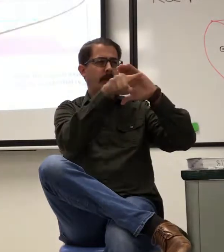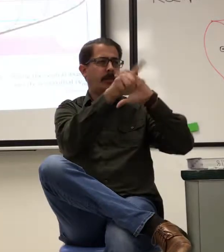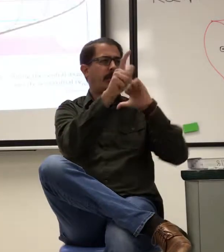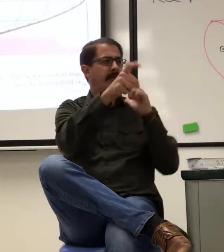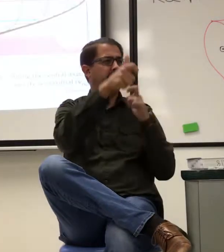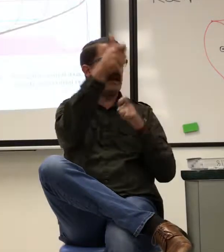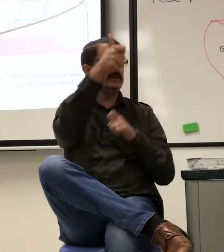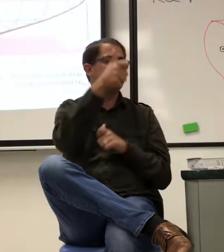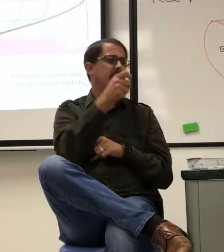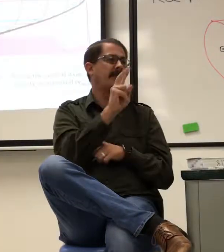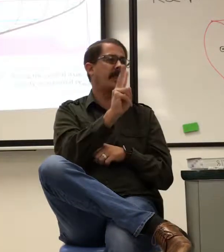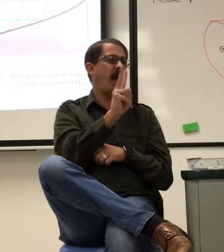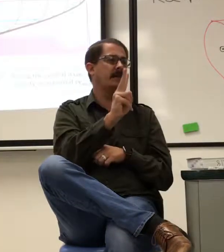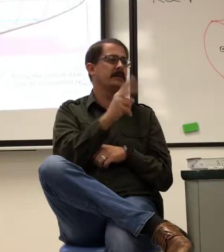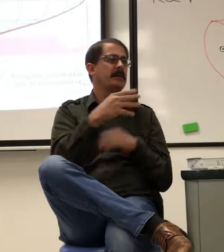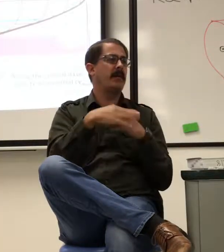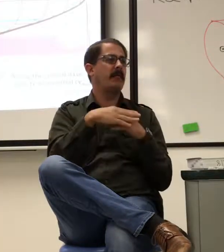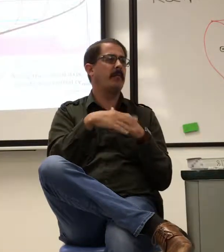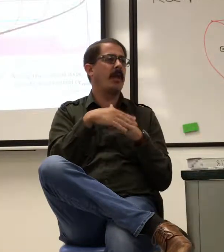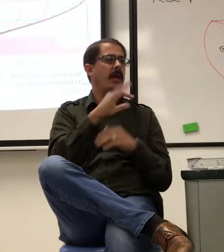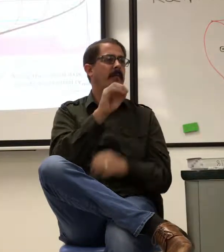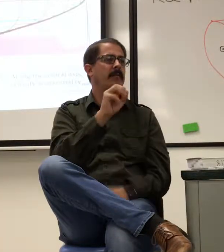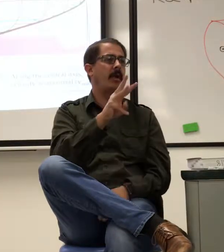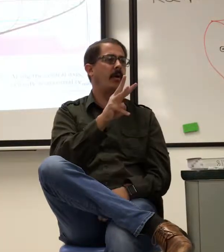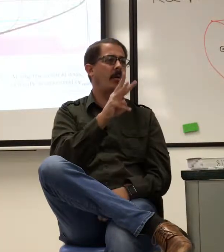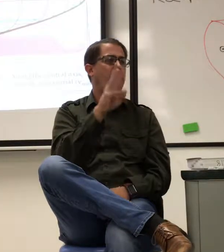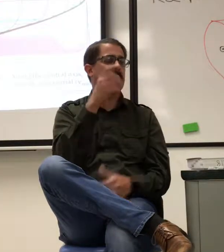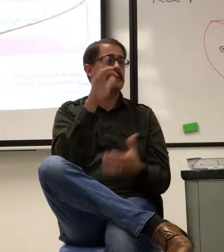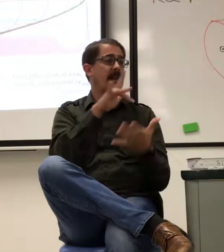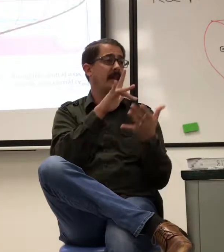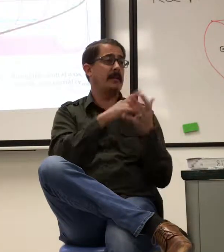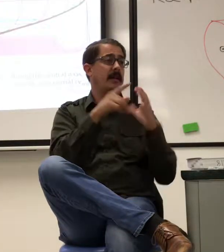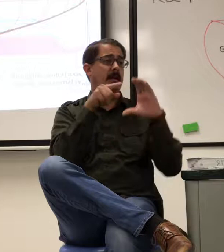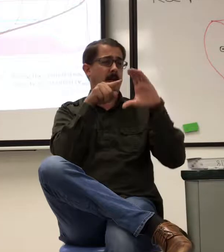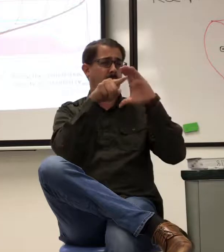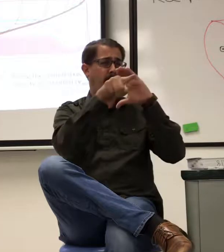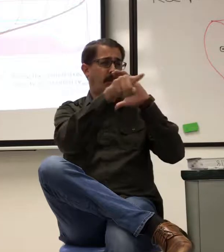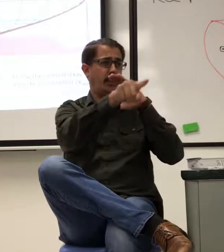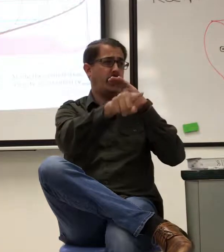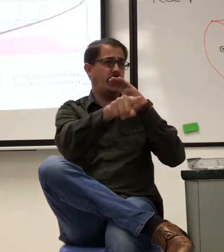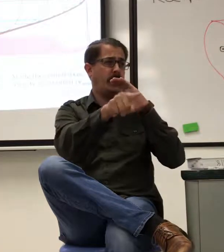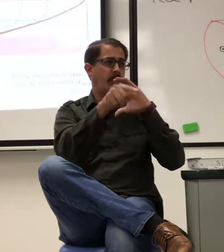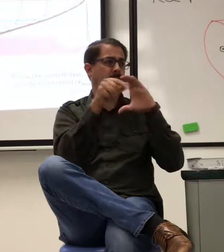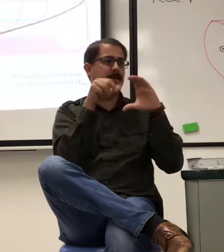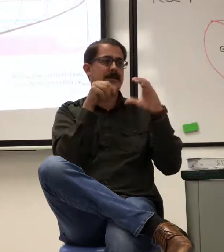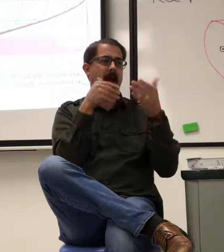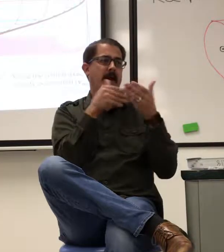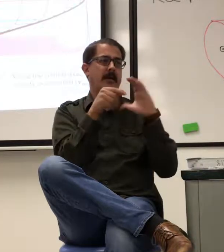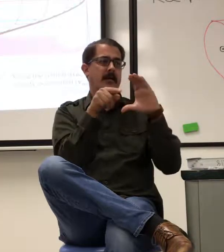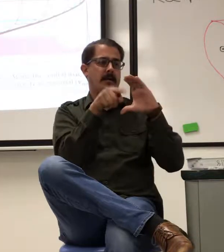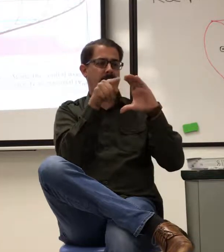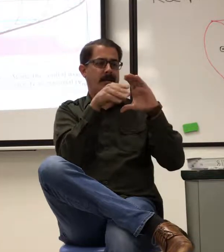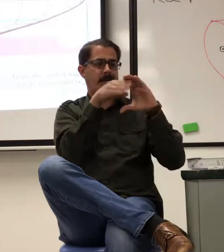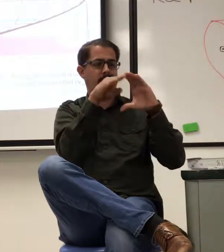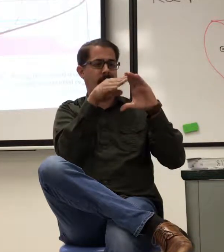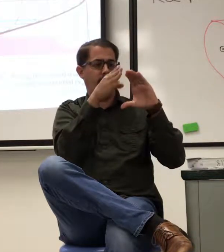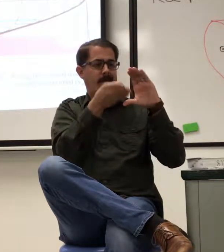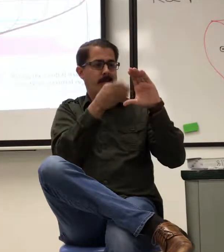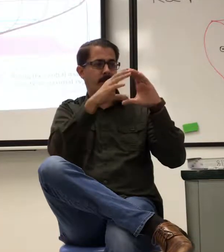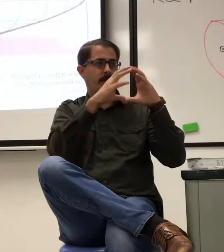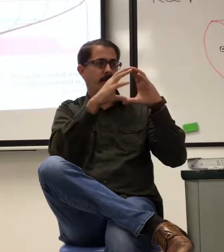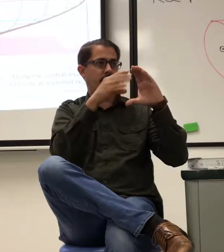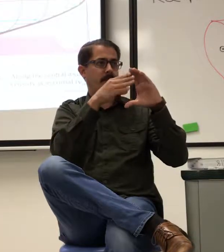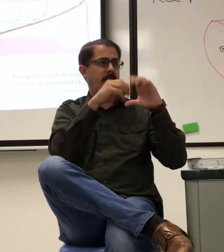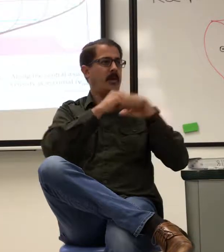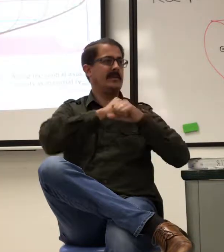flow because it's right in the middle, furthest away from the vessel wall, which provides friction and resists